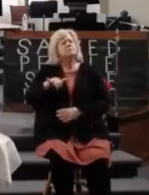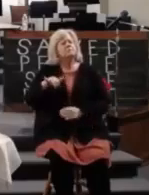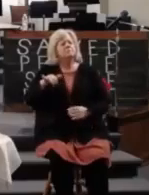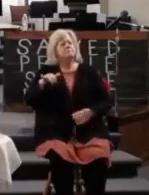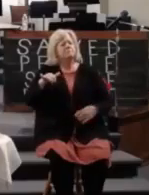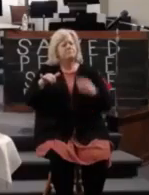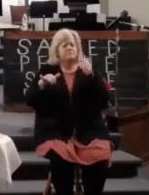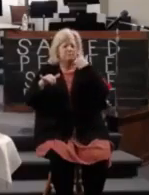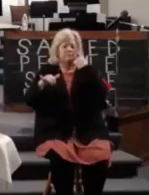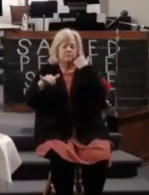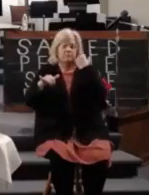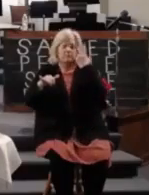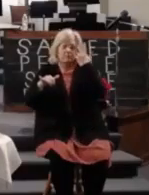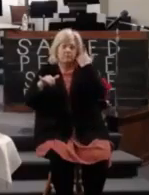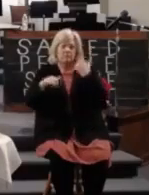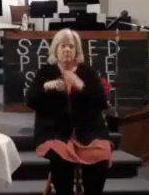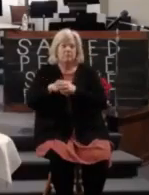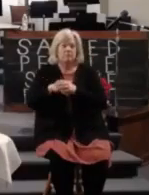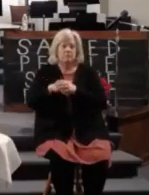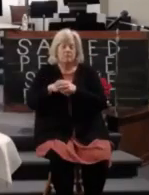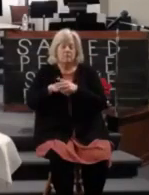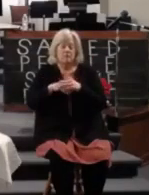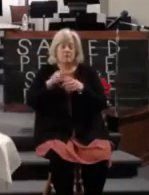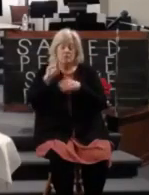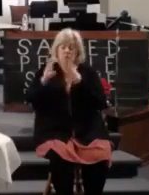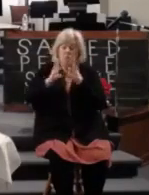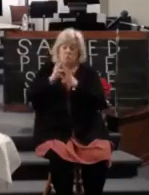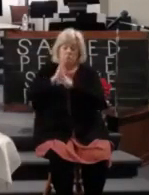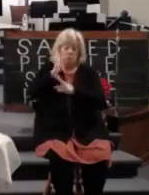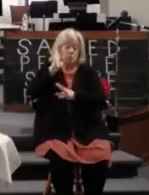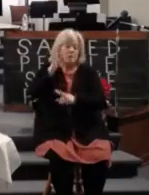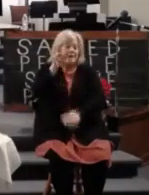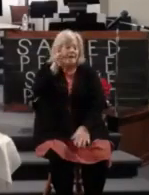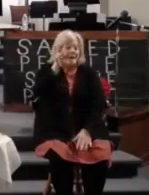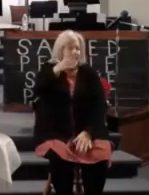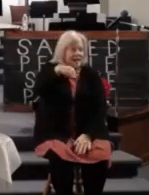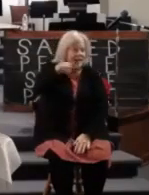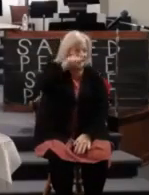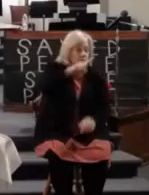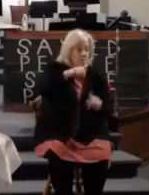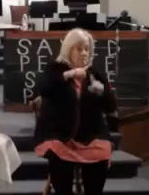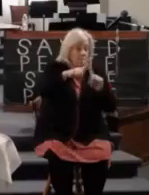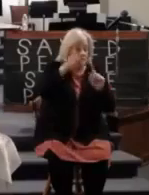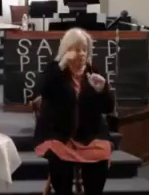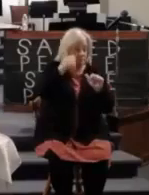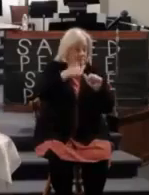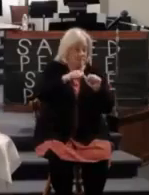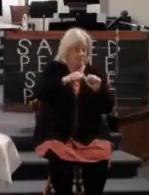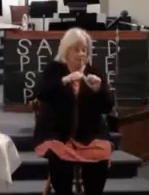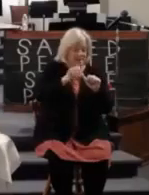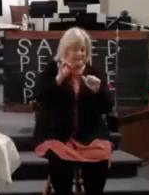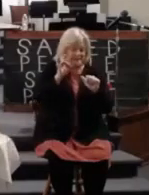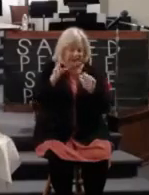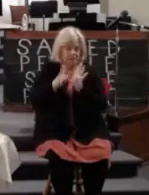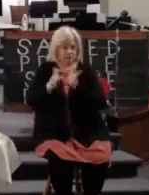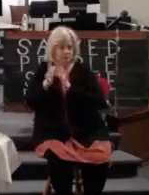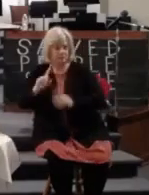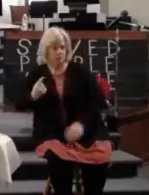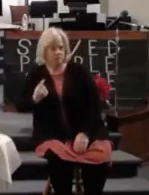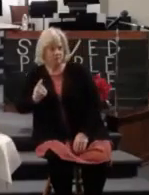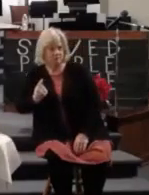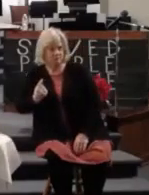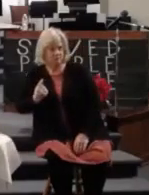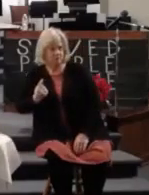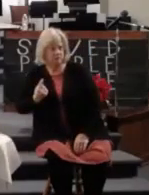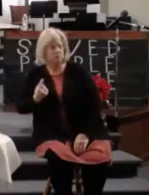told all of us, the world will hate you, but remember, it hated me first.